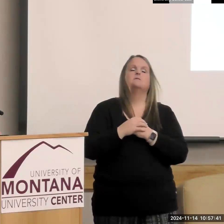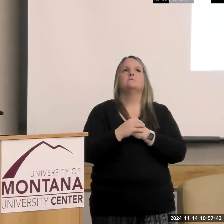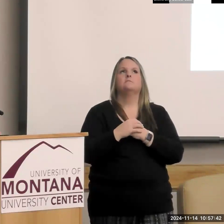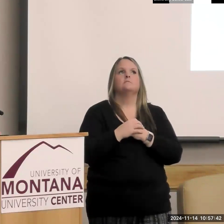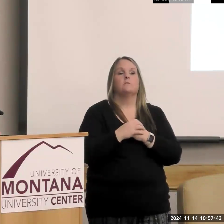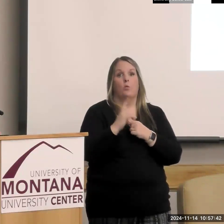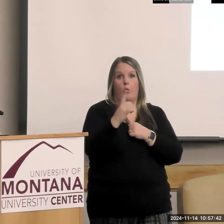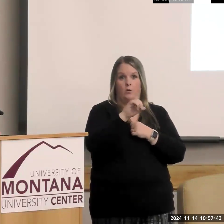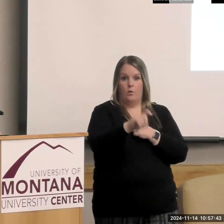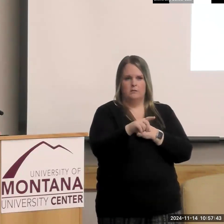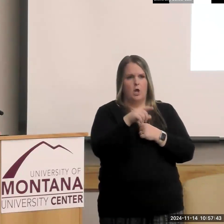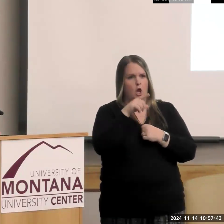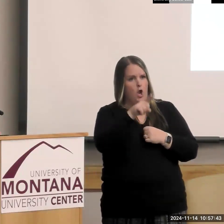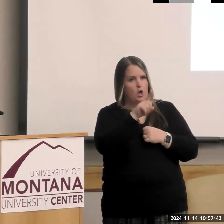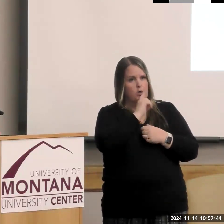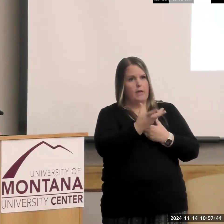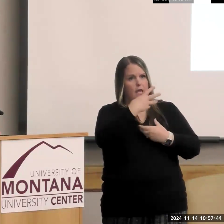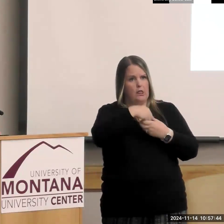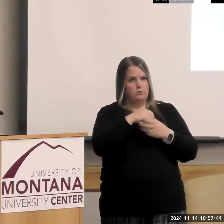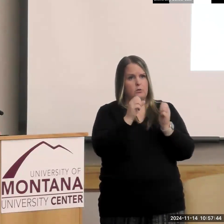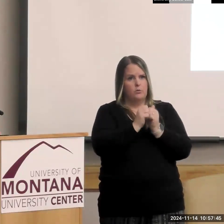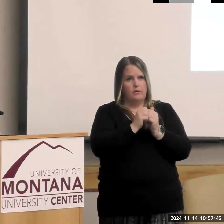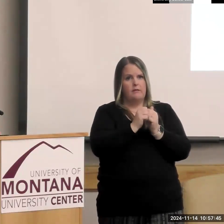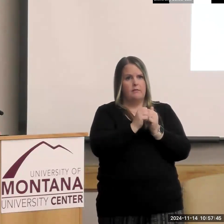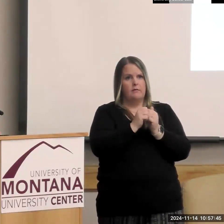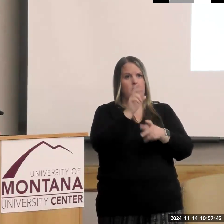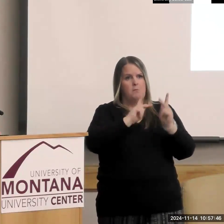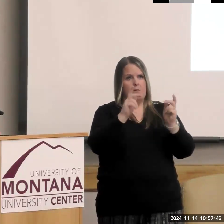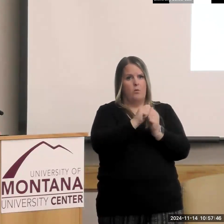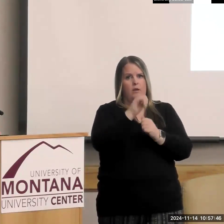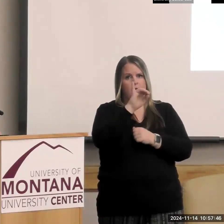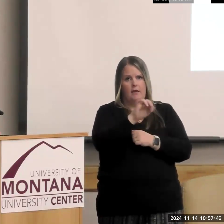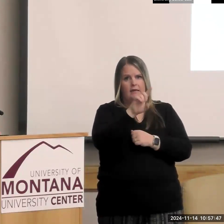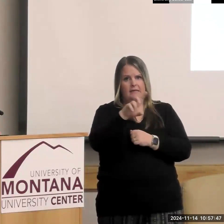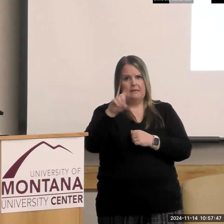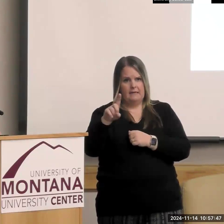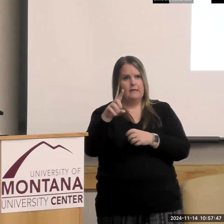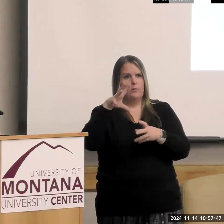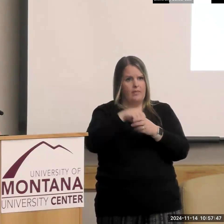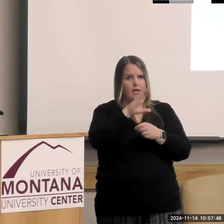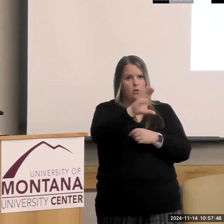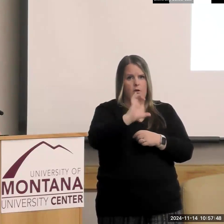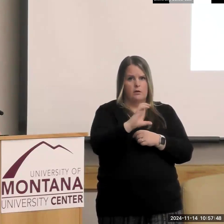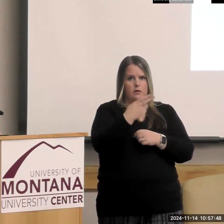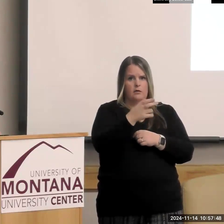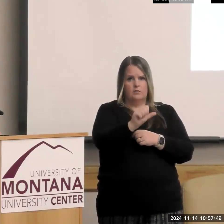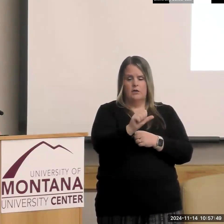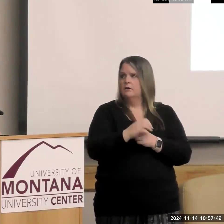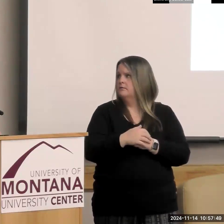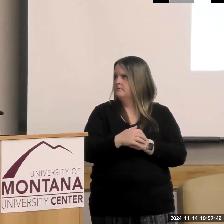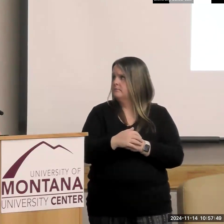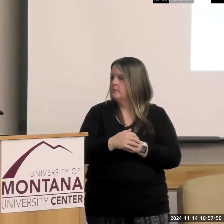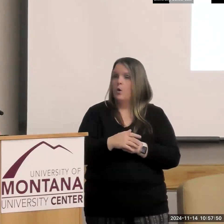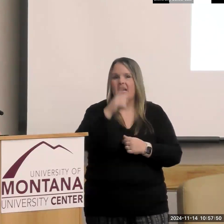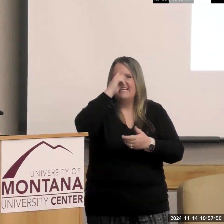of the questions was, are you inclusive of people with intellectual disabilities in your CHA? Are you inclusive? And I said intentionally